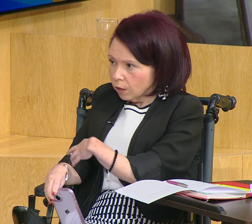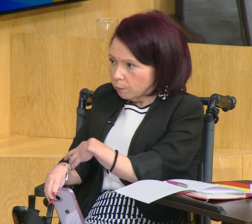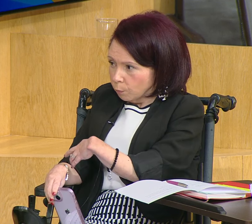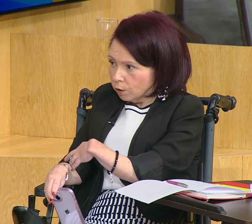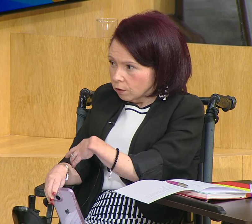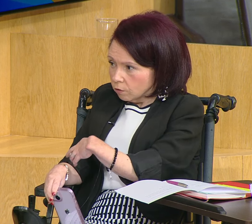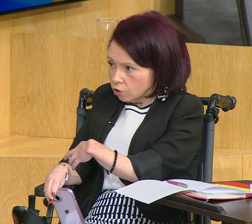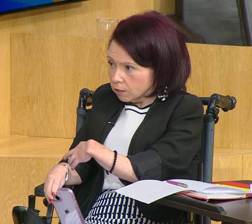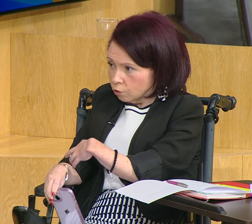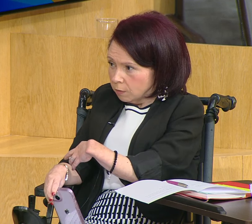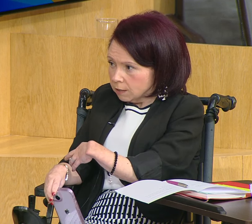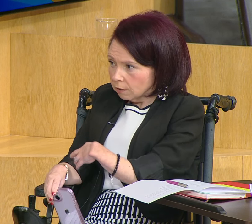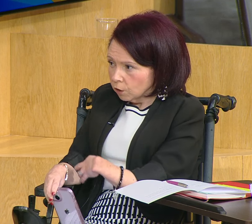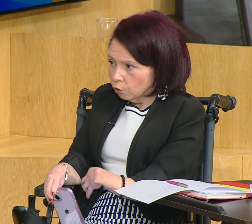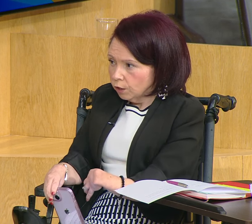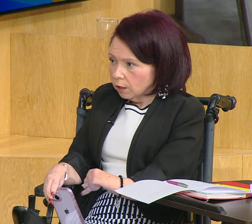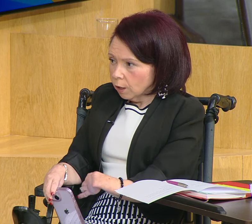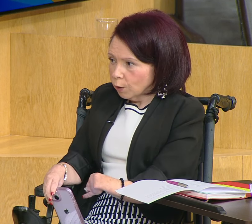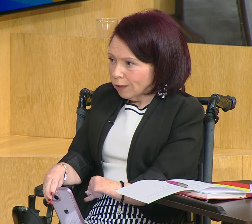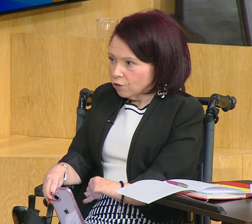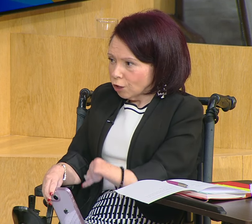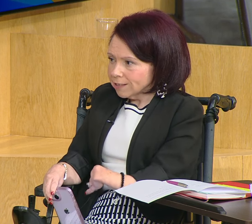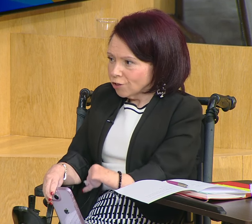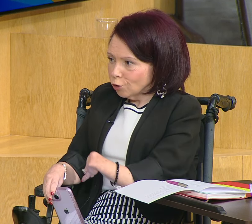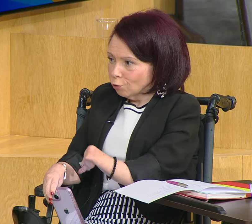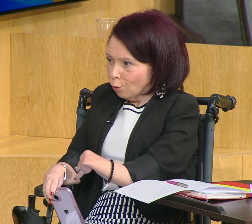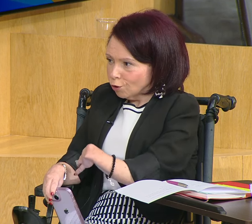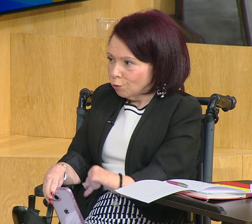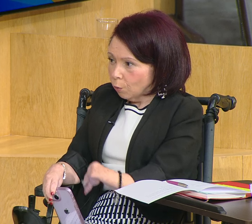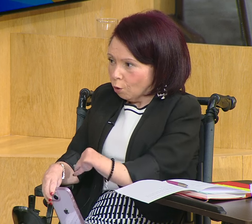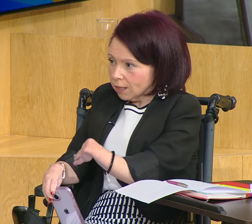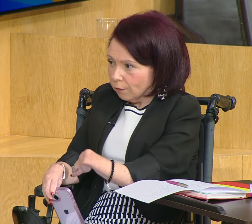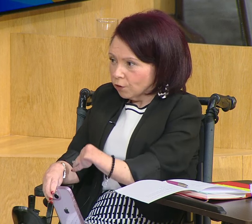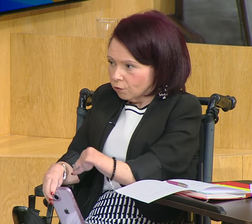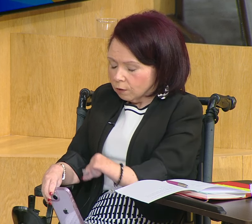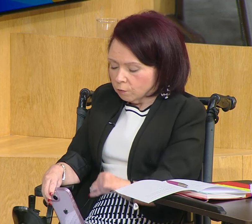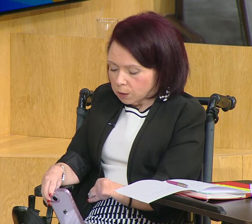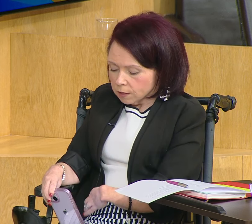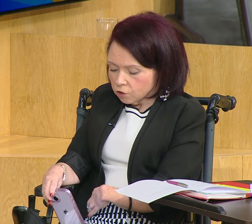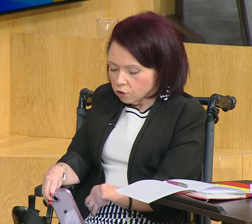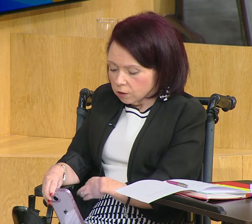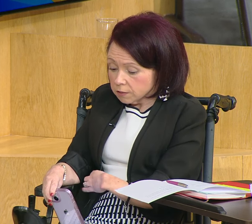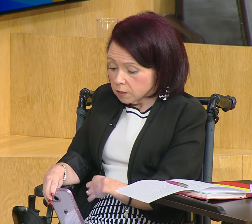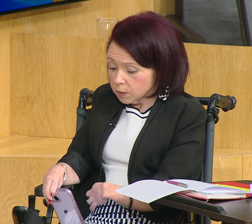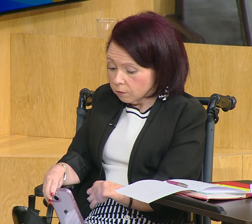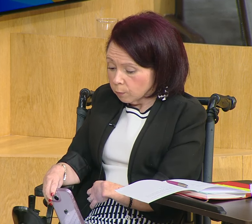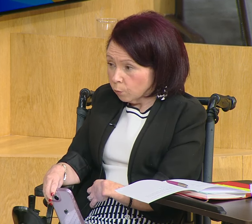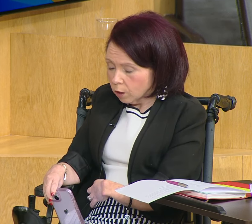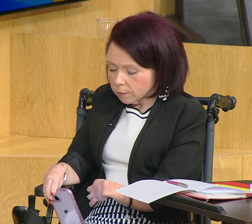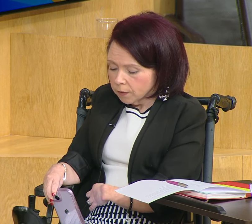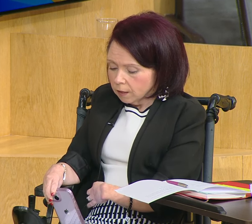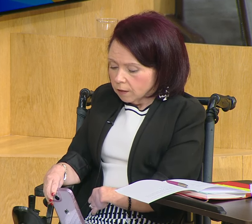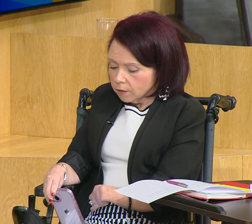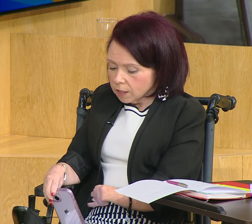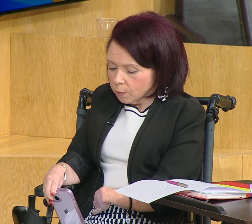it's about the point that Tressa, you made earlier on about then transitioning to what, doing what after you've been to education. And this is specifically about